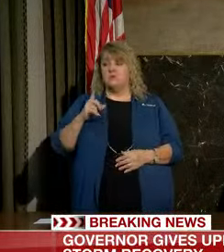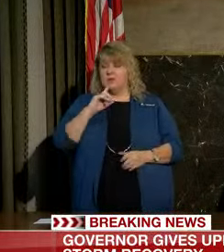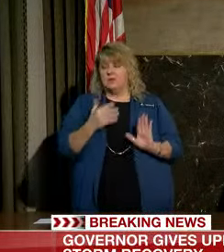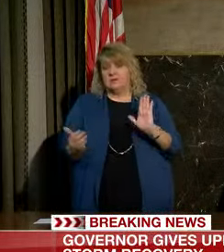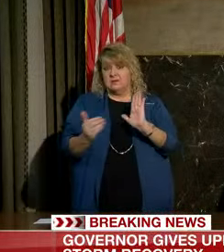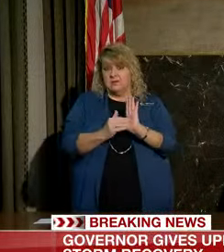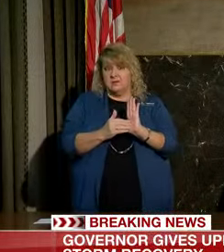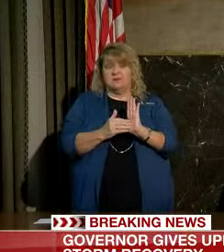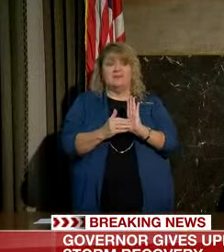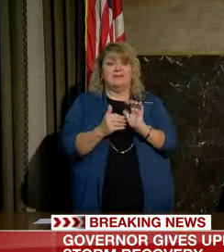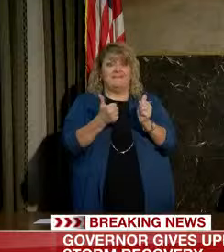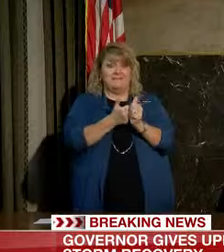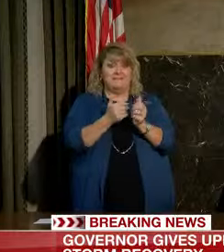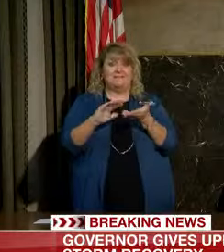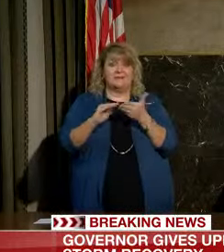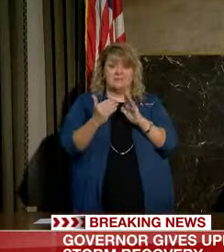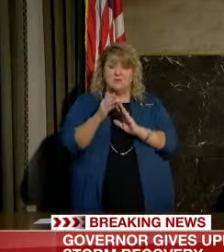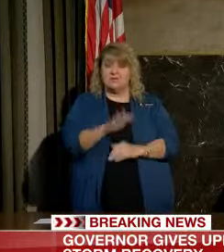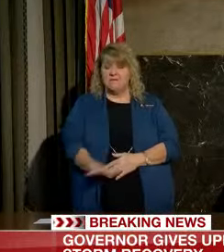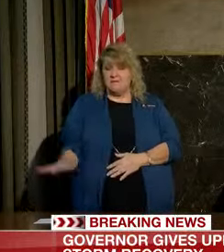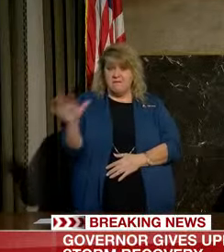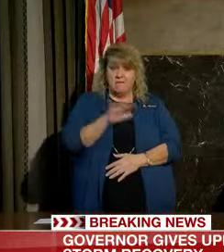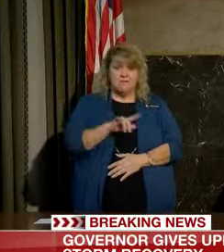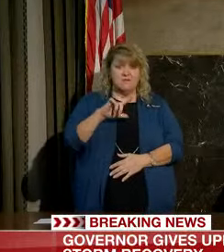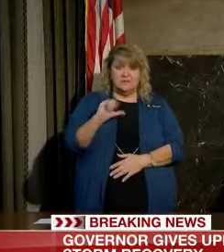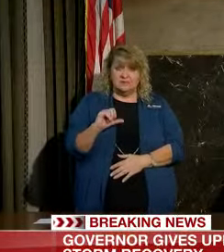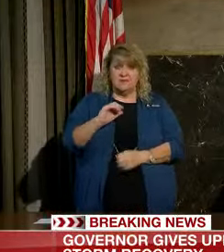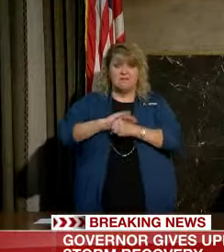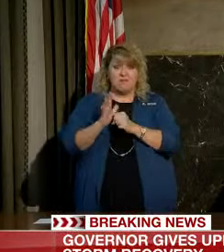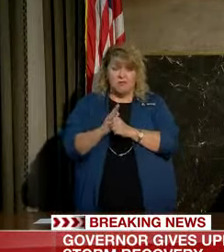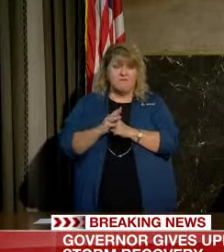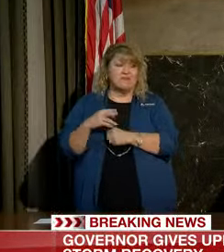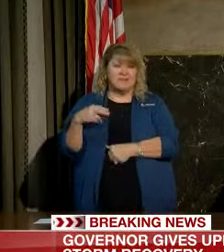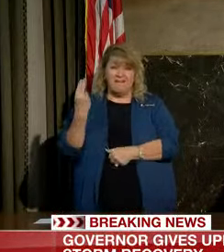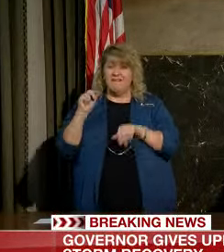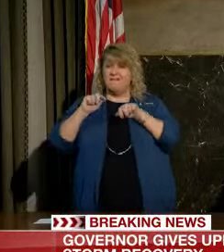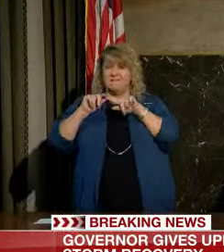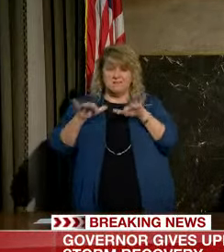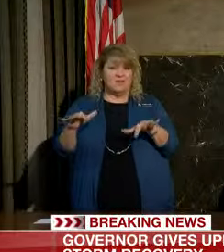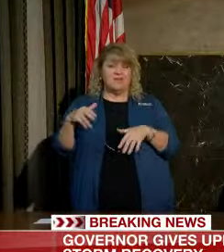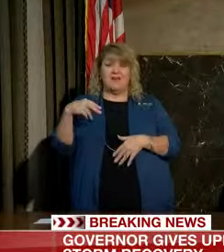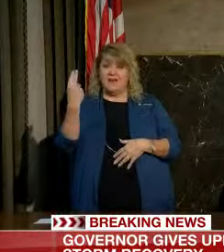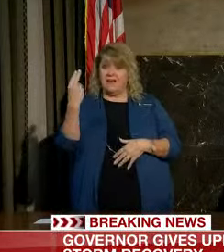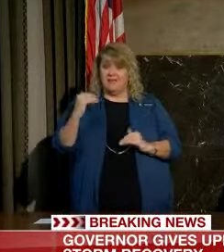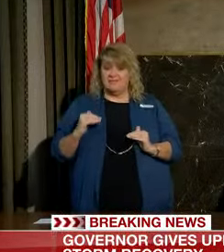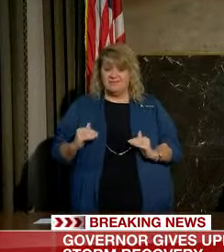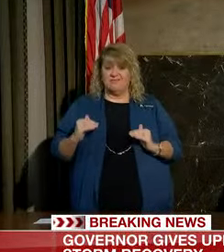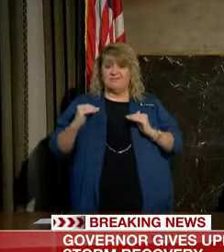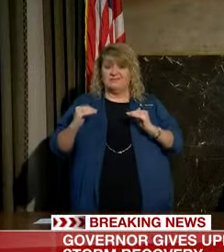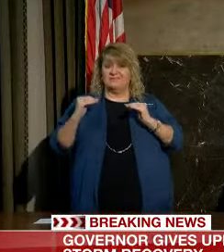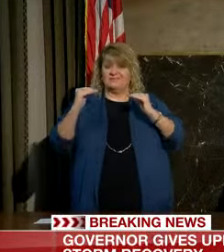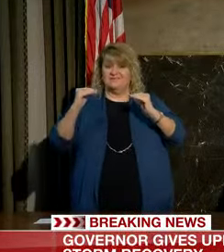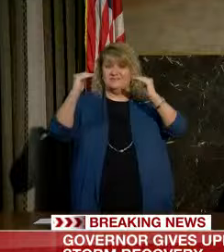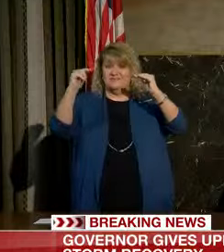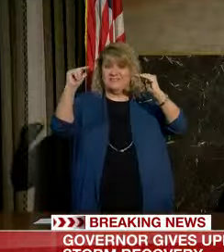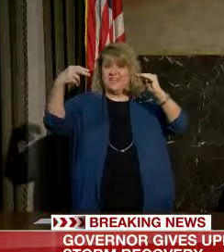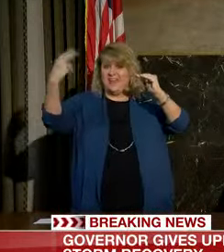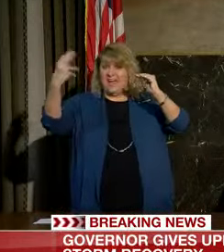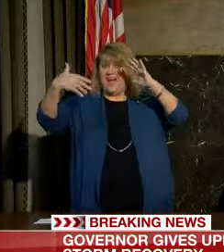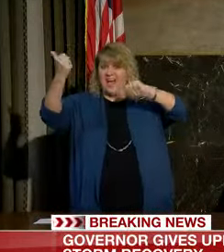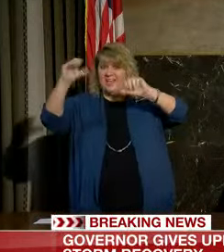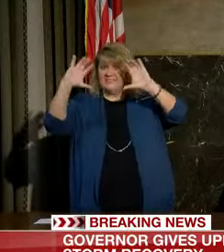Louisiana continues to have a high amount of COVID, and they're in the elevated risk category as a result of